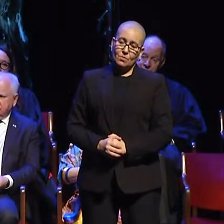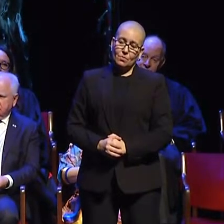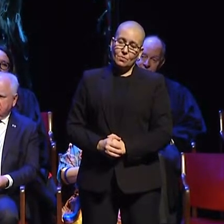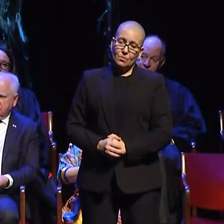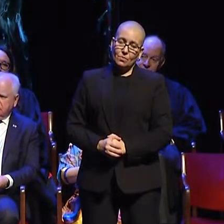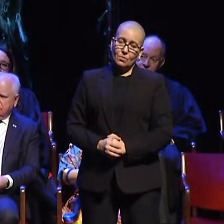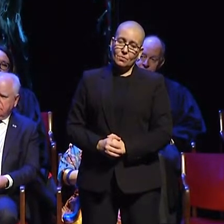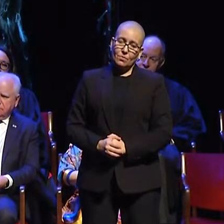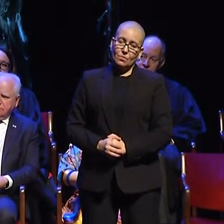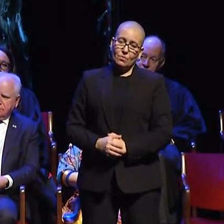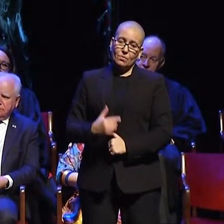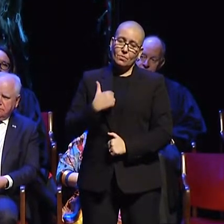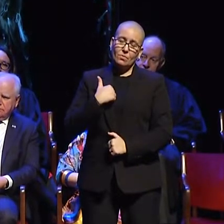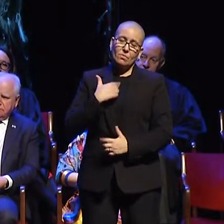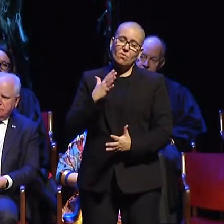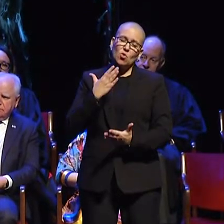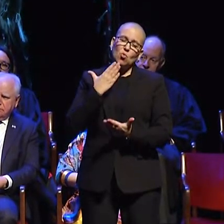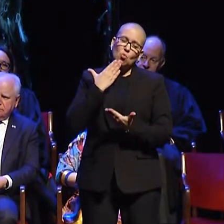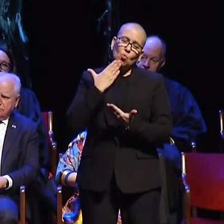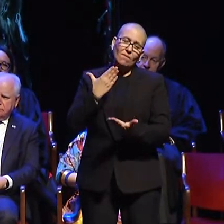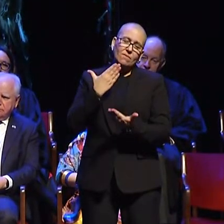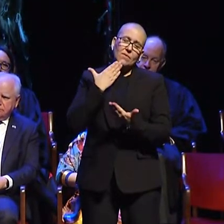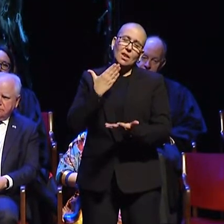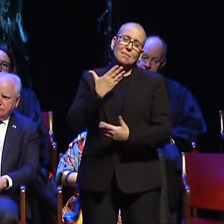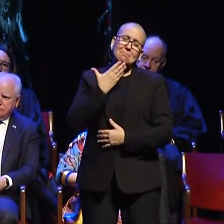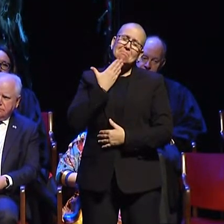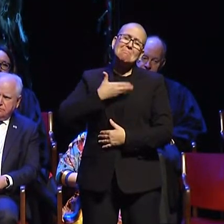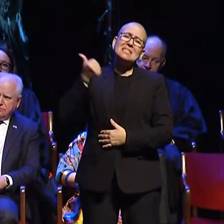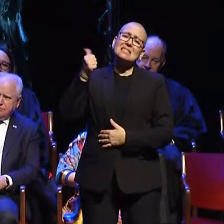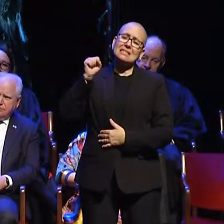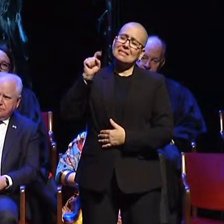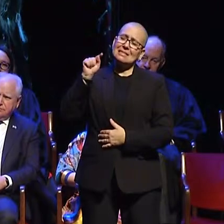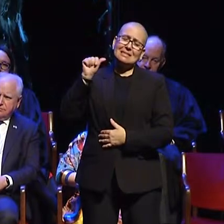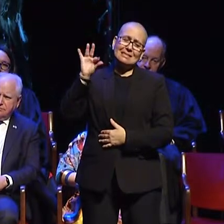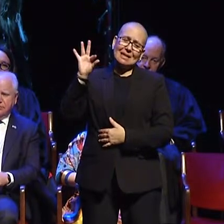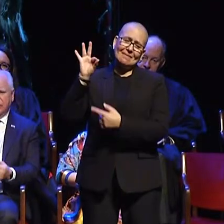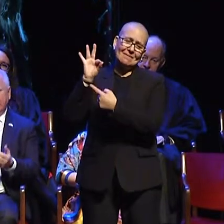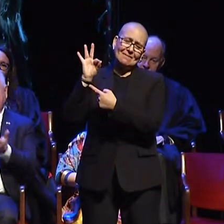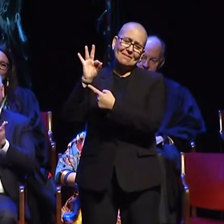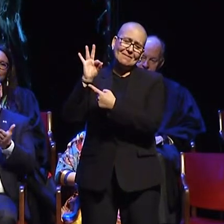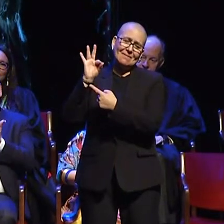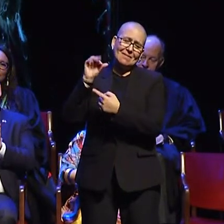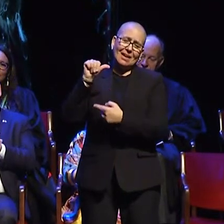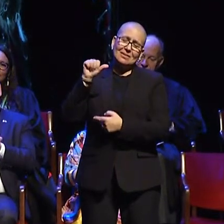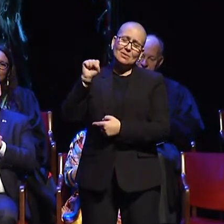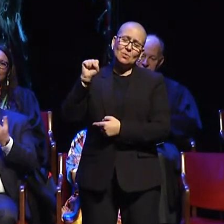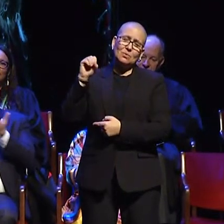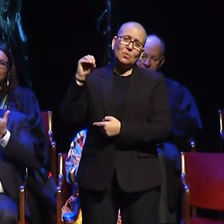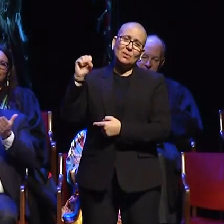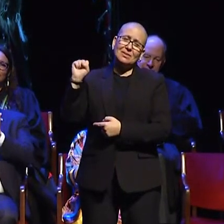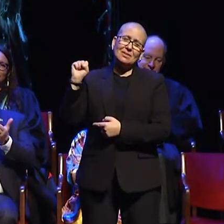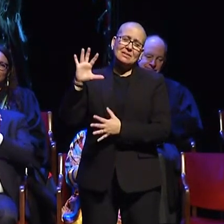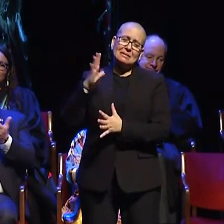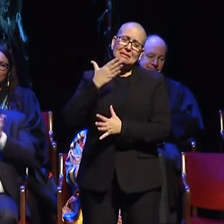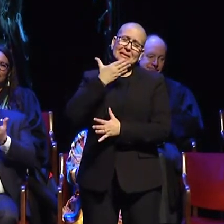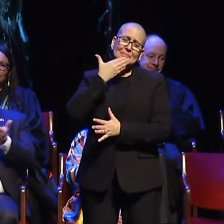I'm grateful to the best staff of any Office of Secretary of State in the nation, bar none.